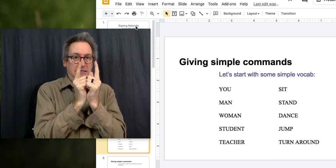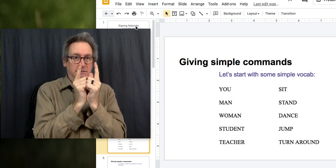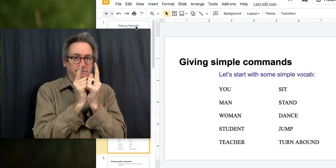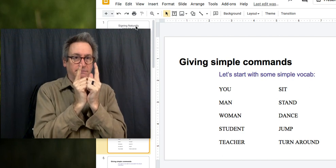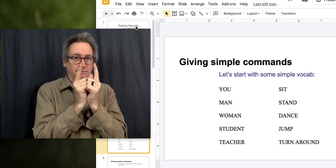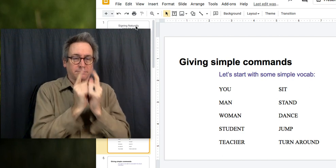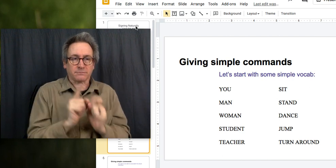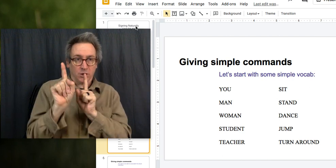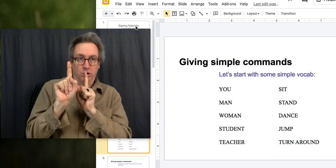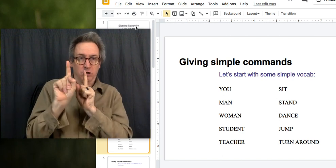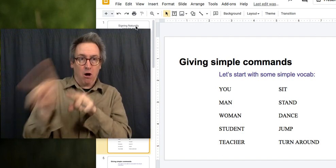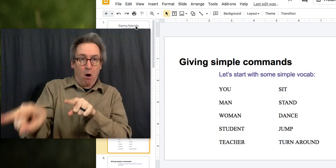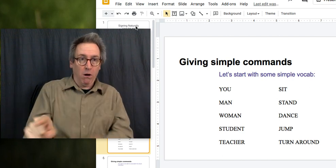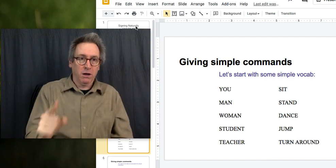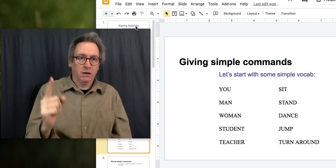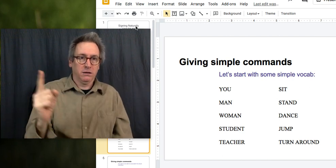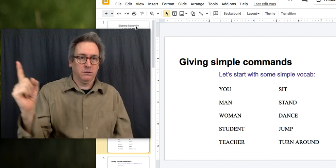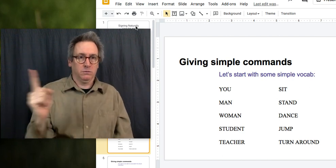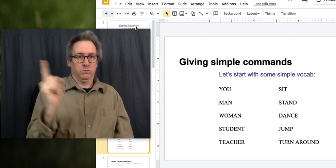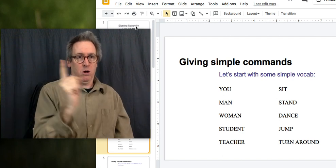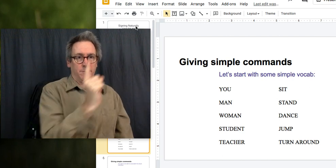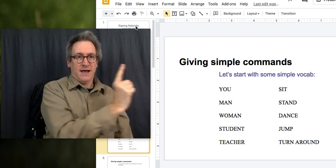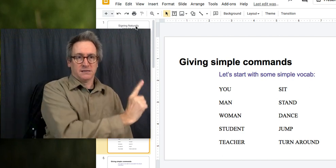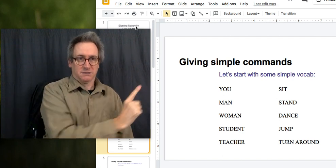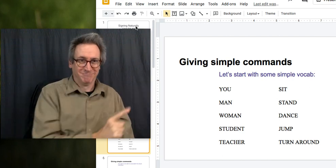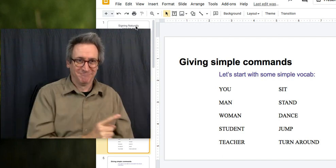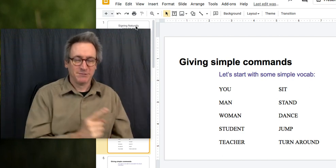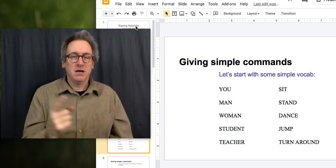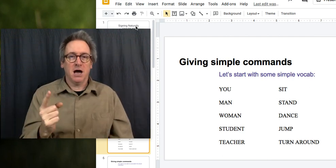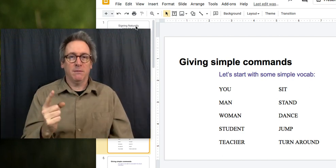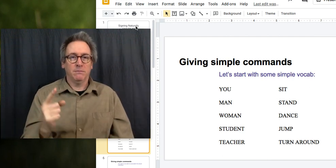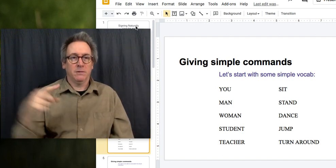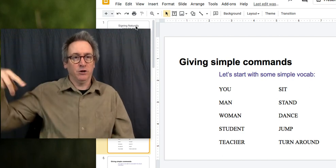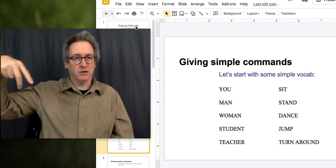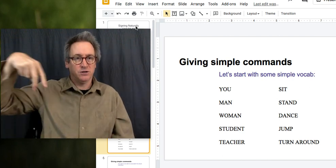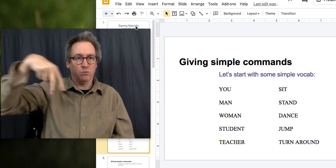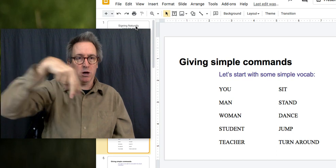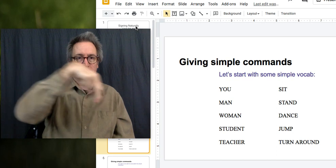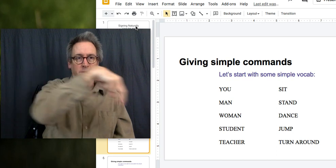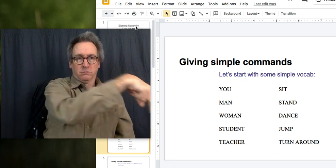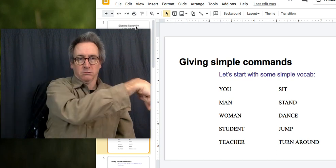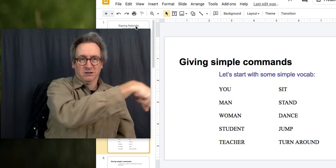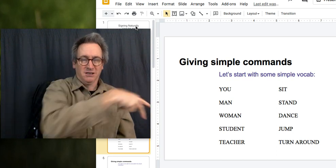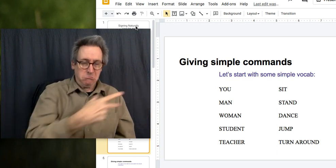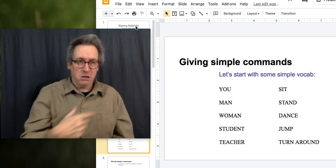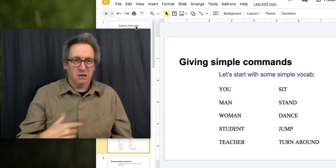meet, go, walk past. You can also do walk.